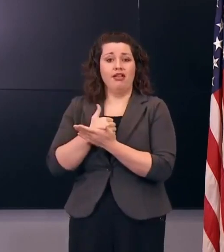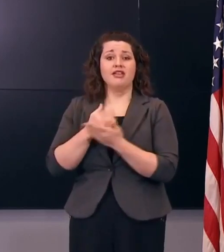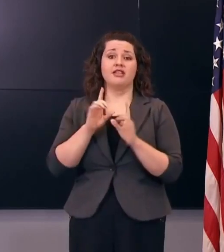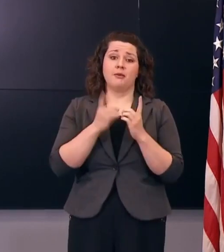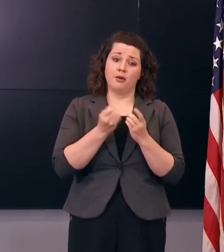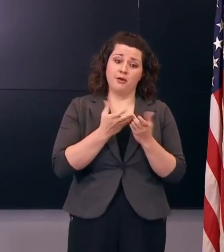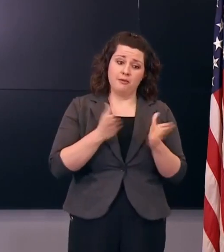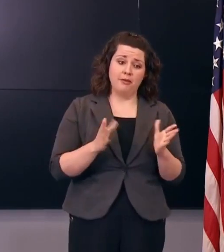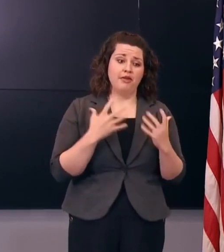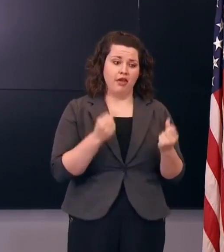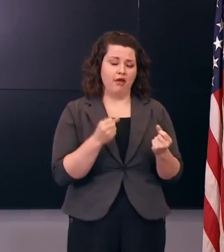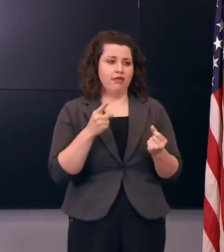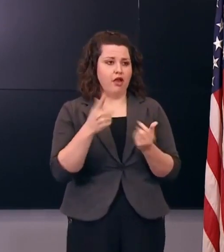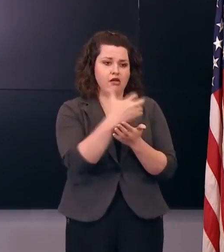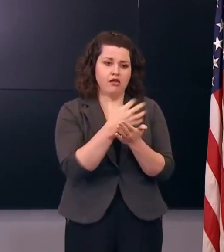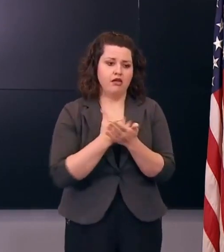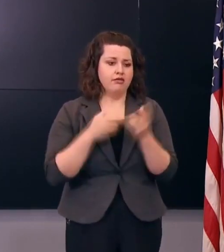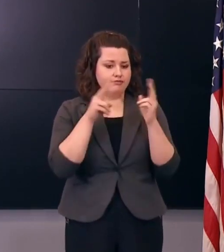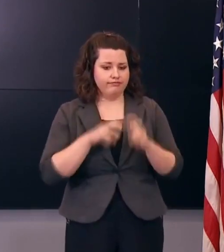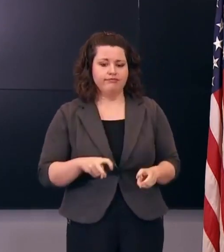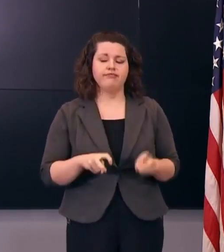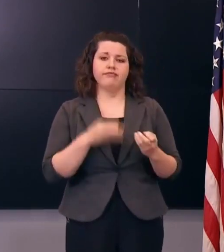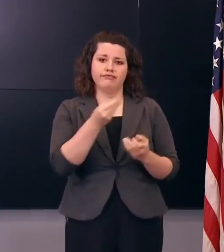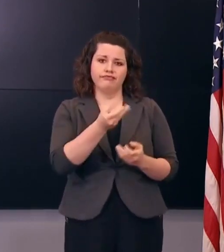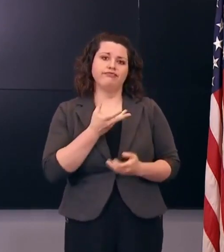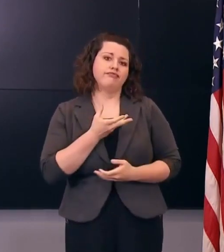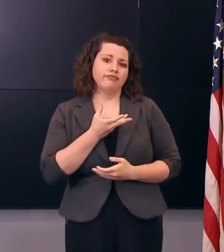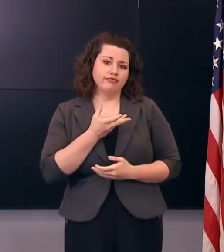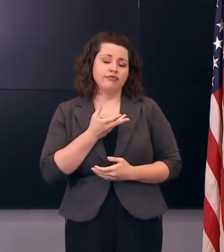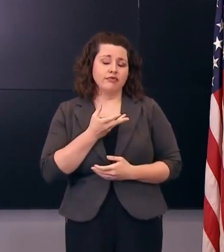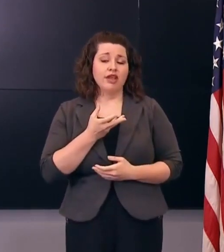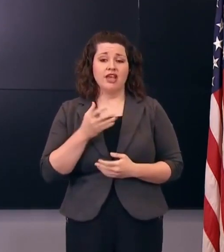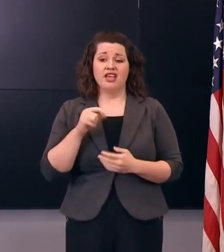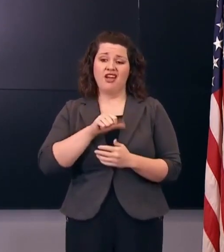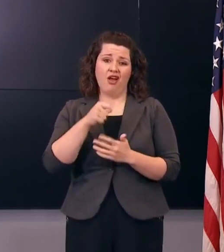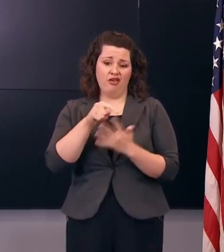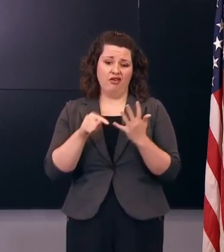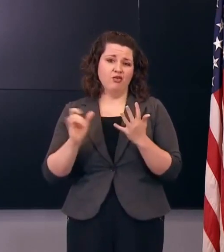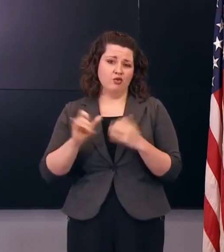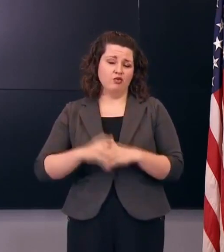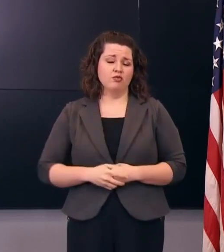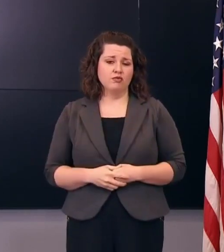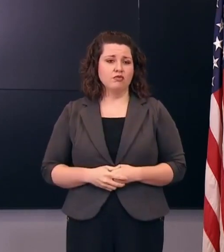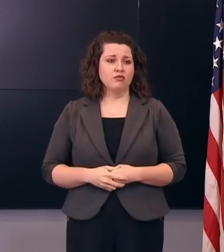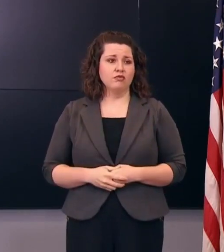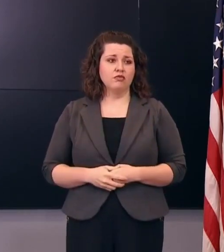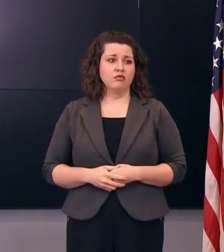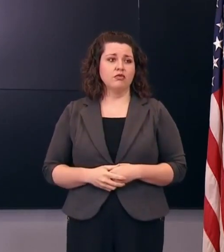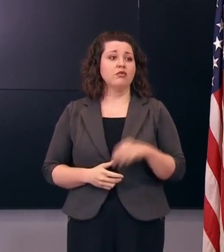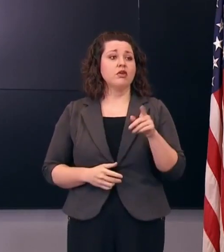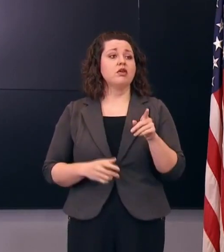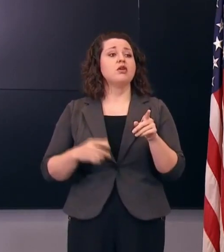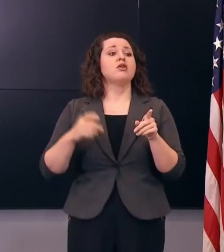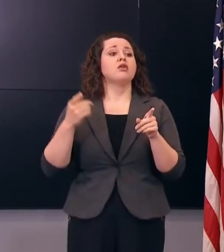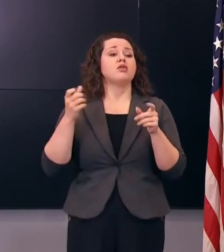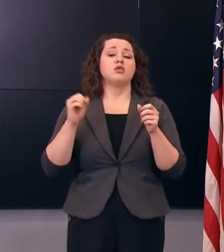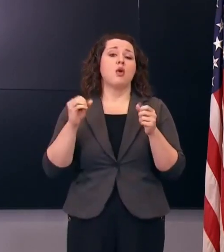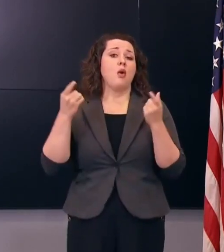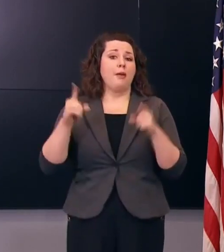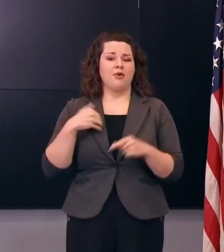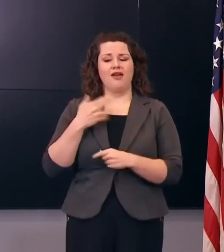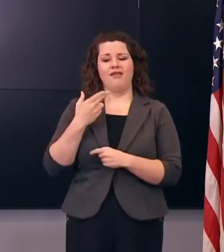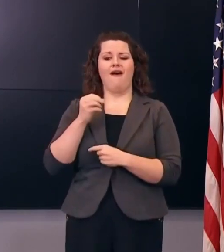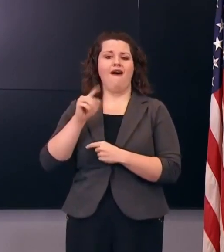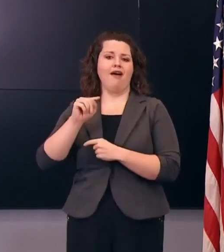their expertise has provided us, along with other factors that we've taken into account as well. So in the instance when you would have